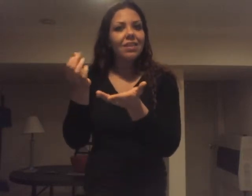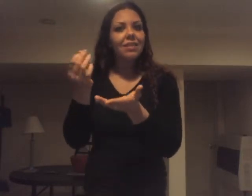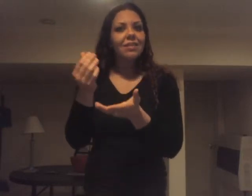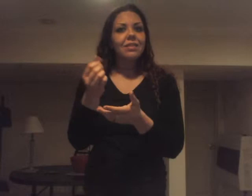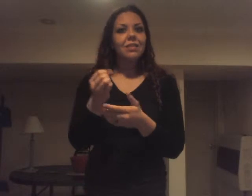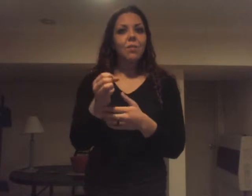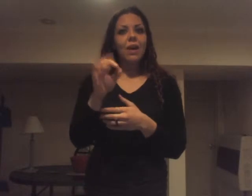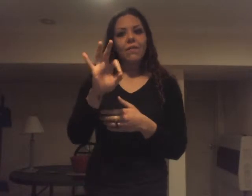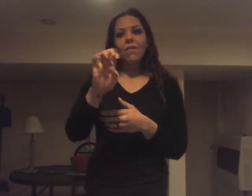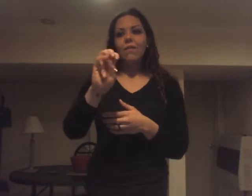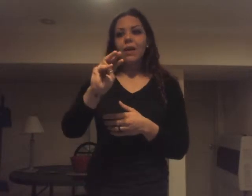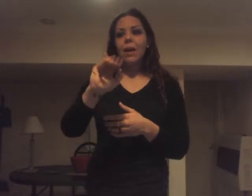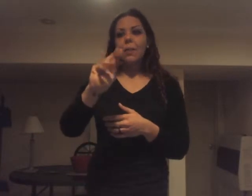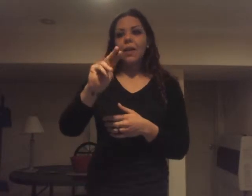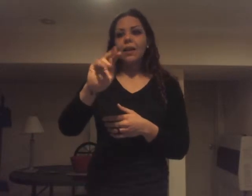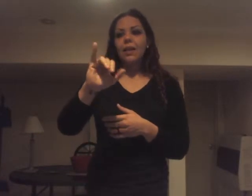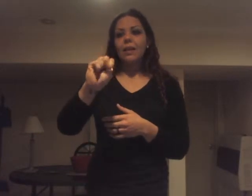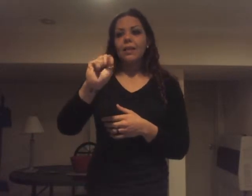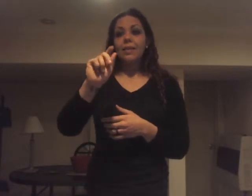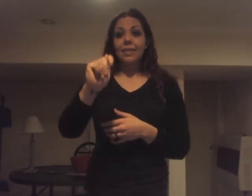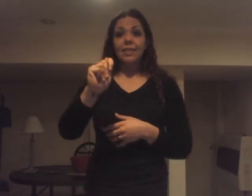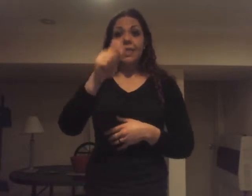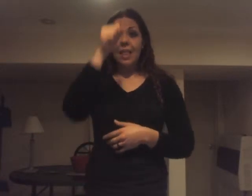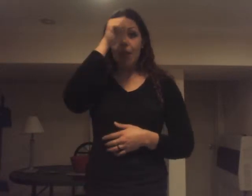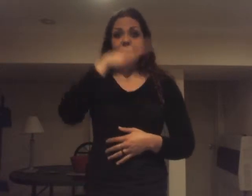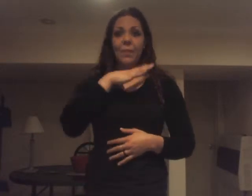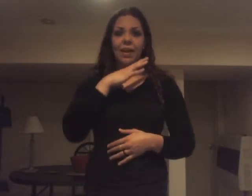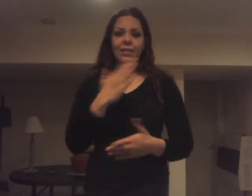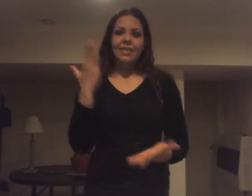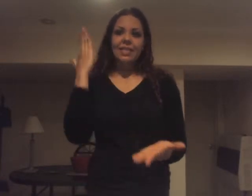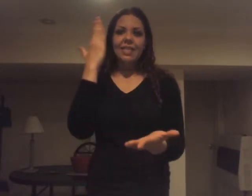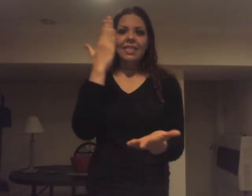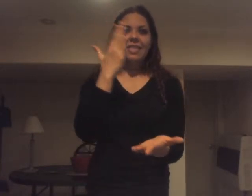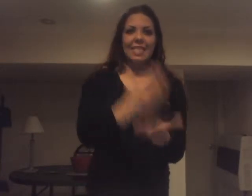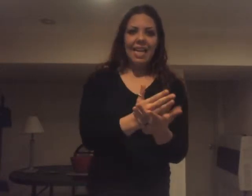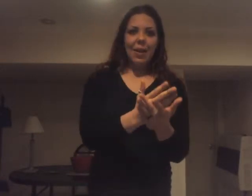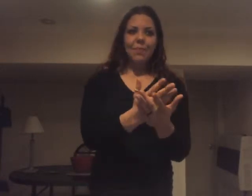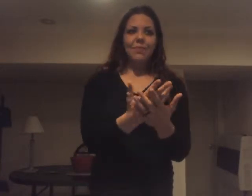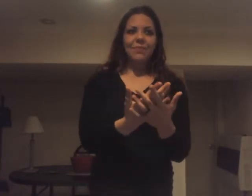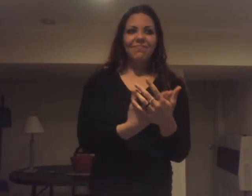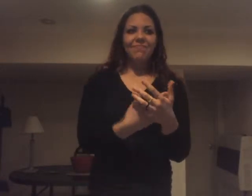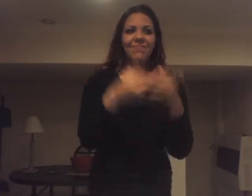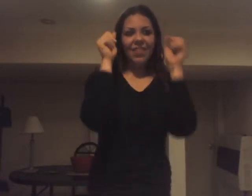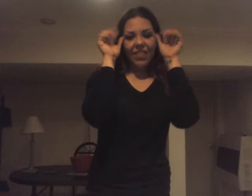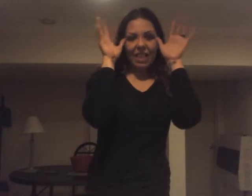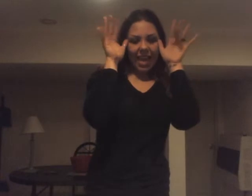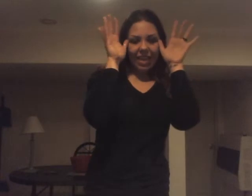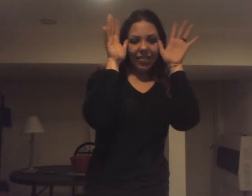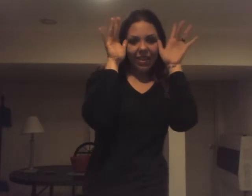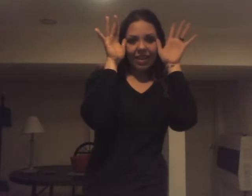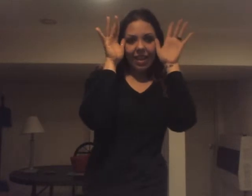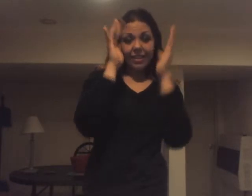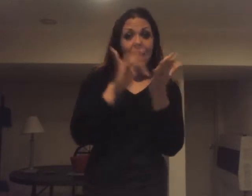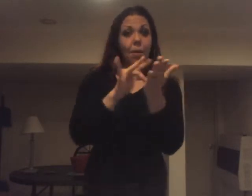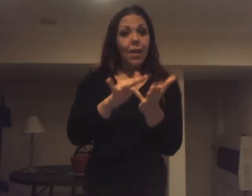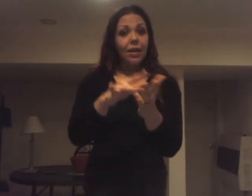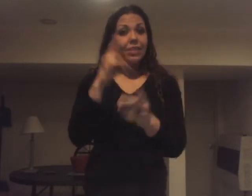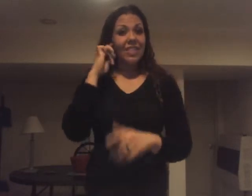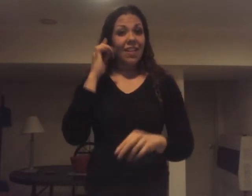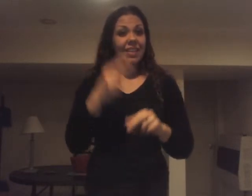stop philandering, which paradoxically, because it's a medical sounding name, is sometimes